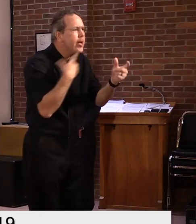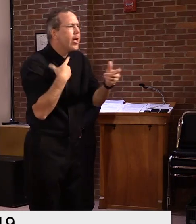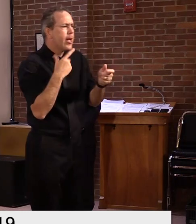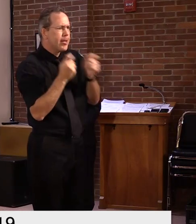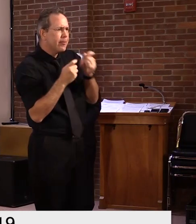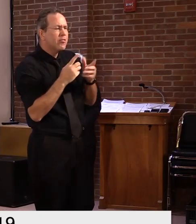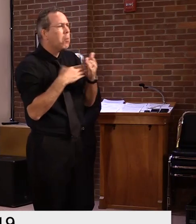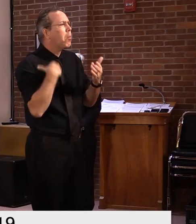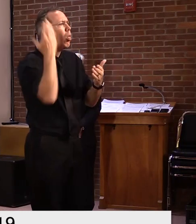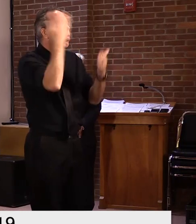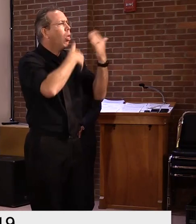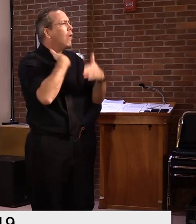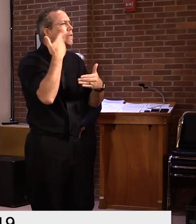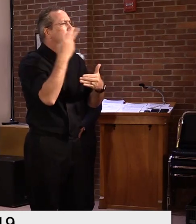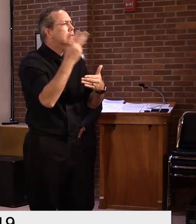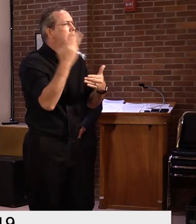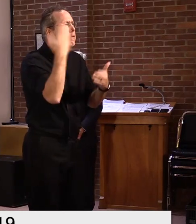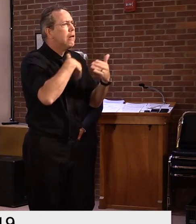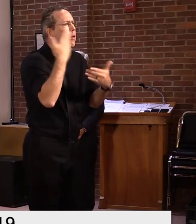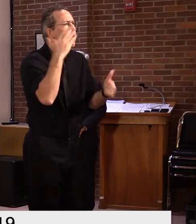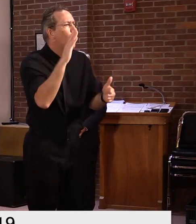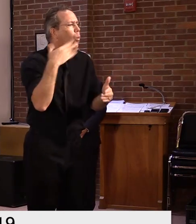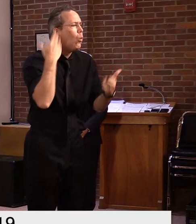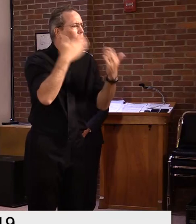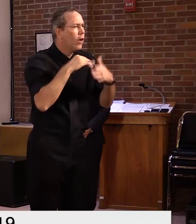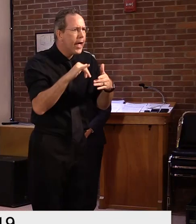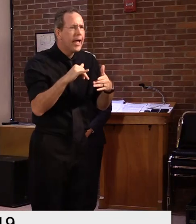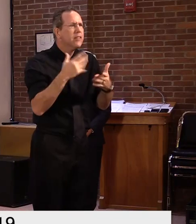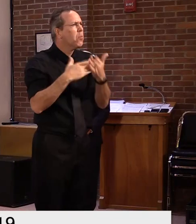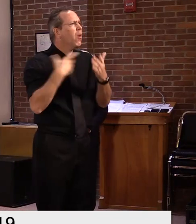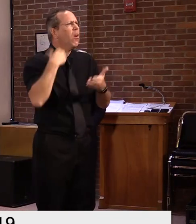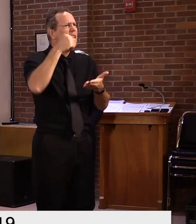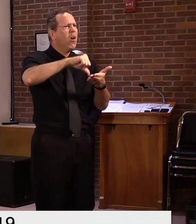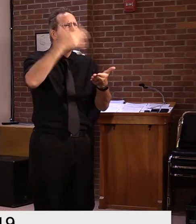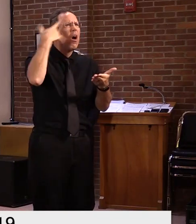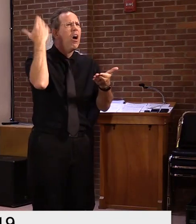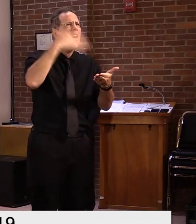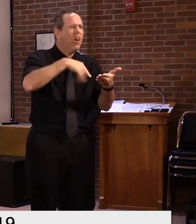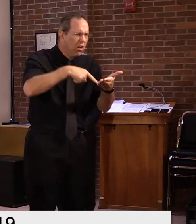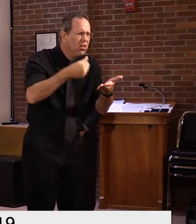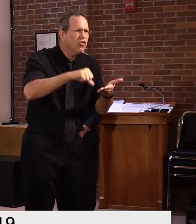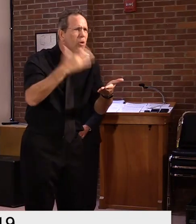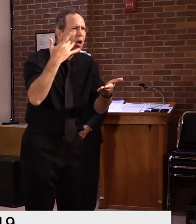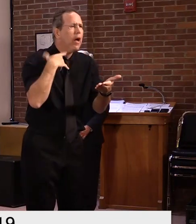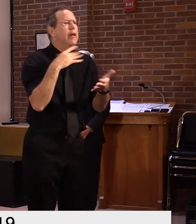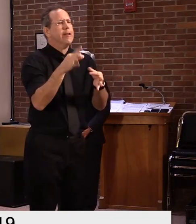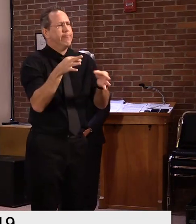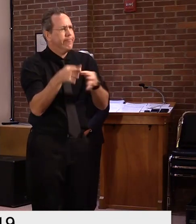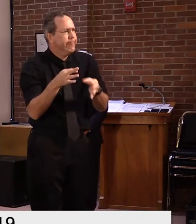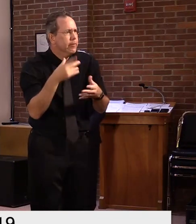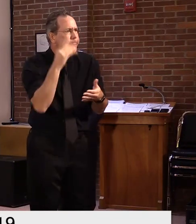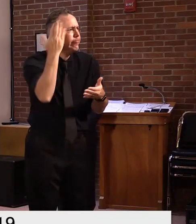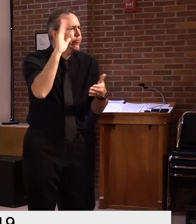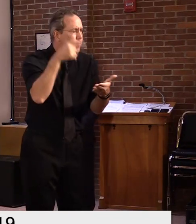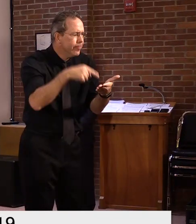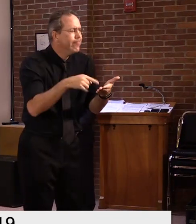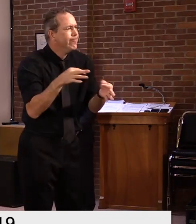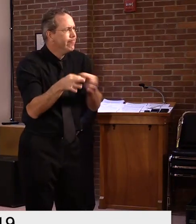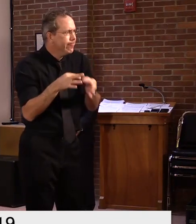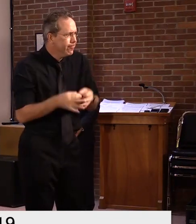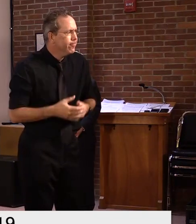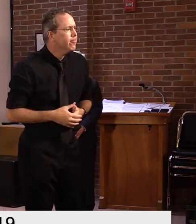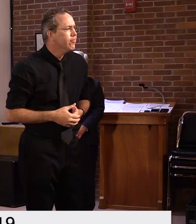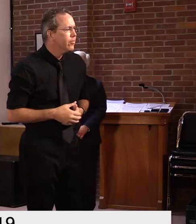have not been able to access the financial support they need. And unfortunately, the virus has persisted since